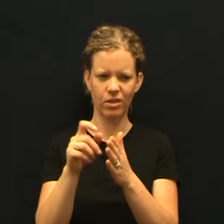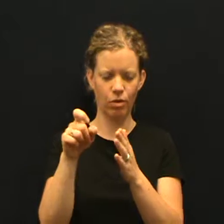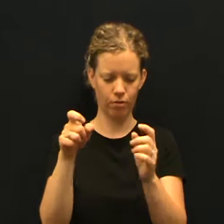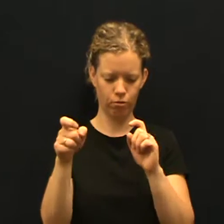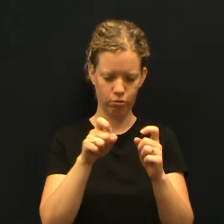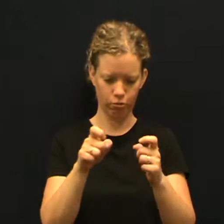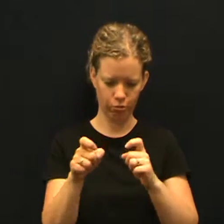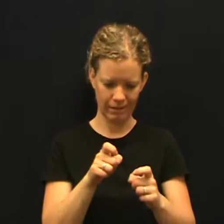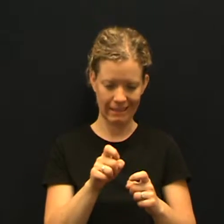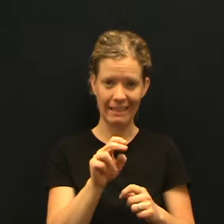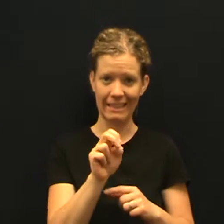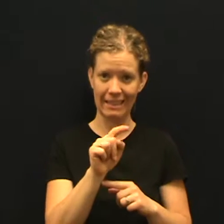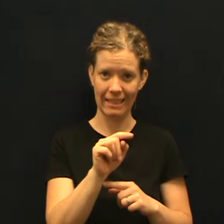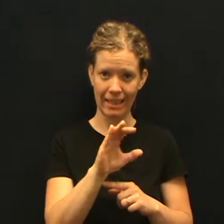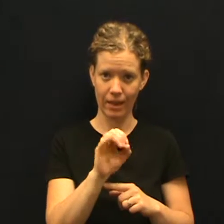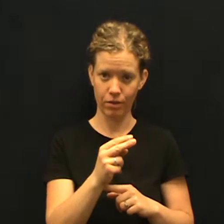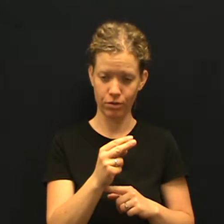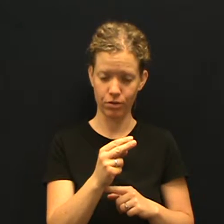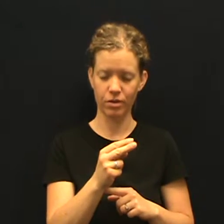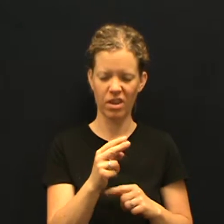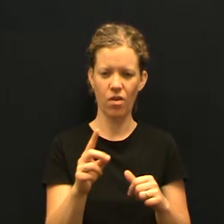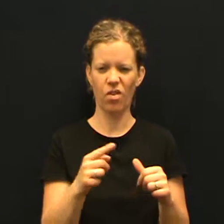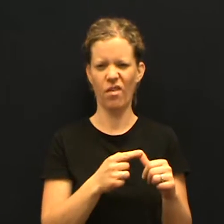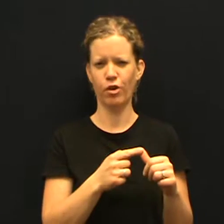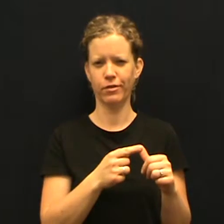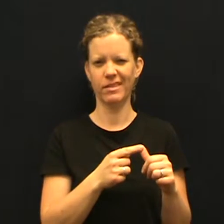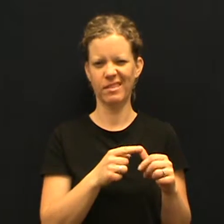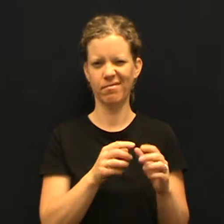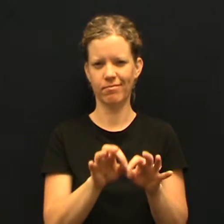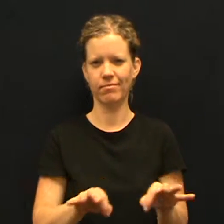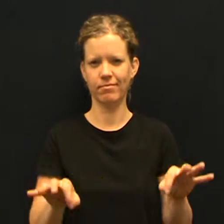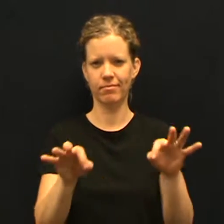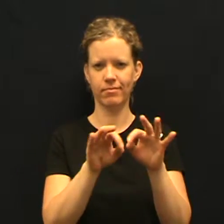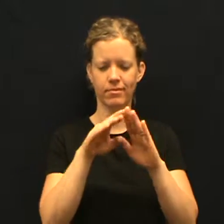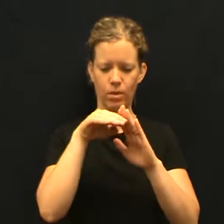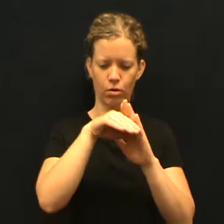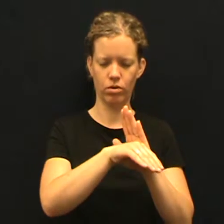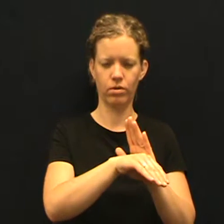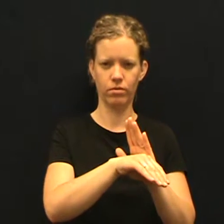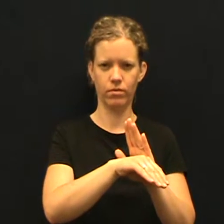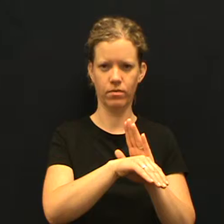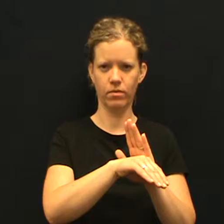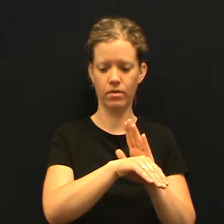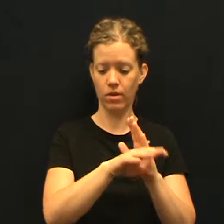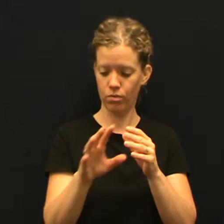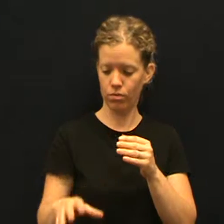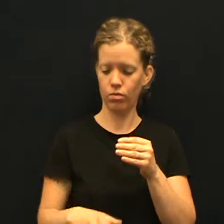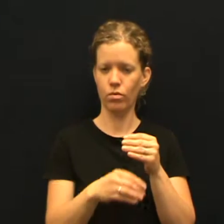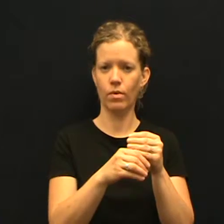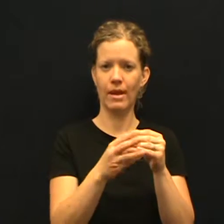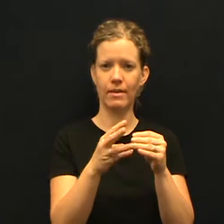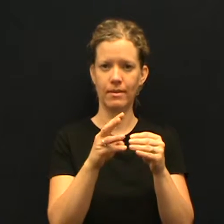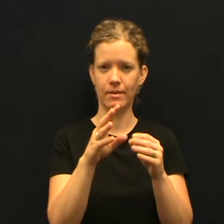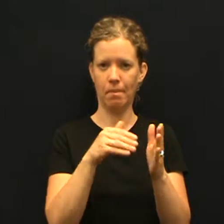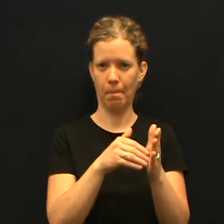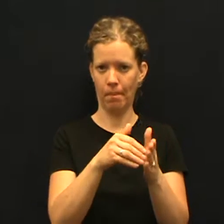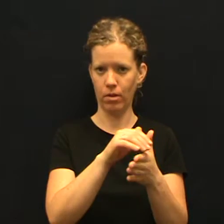net cash. First one is depreciation. We add back that $16 million in depreciation. We saw